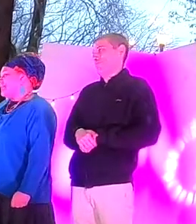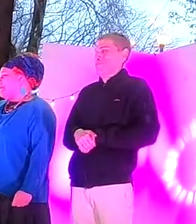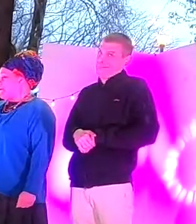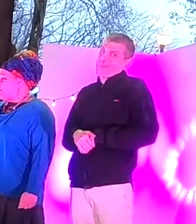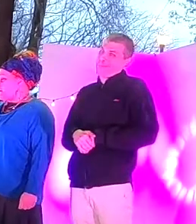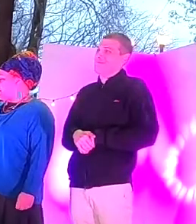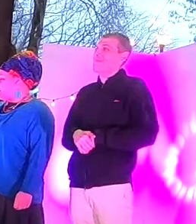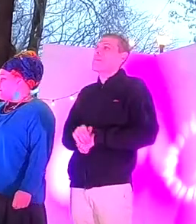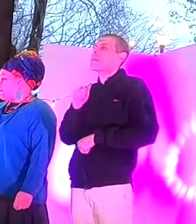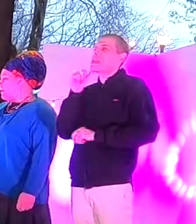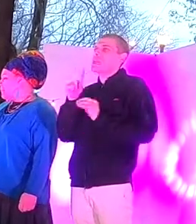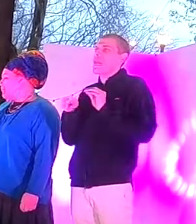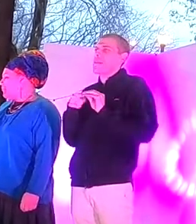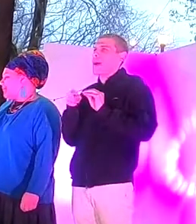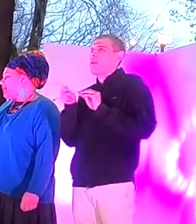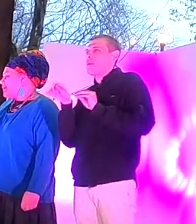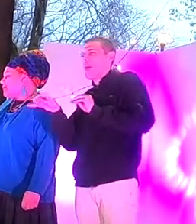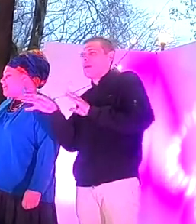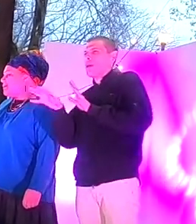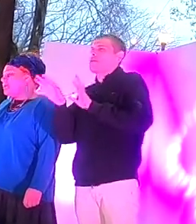But this isn't about that. Okay.